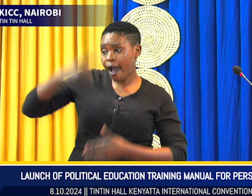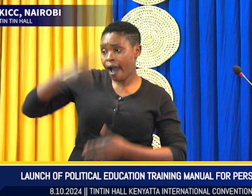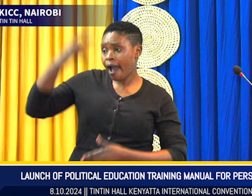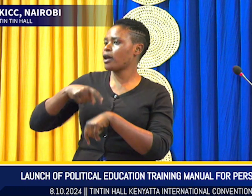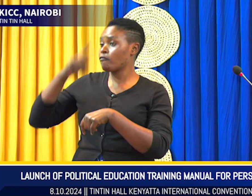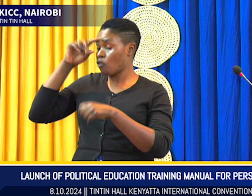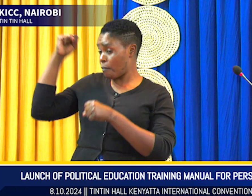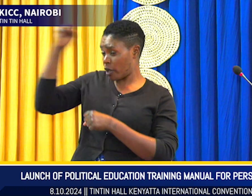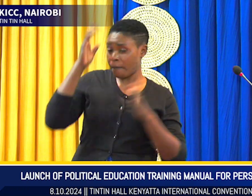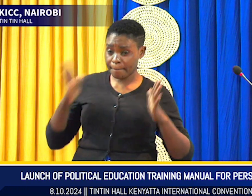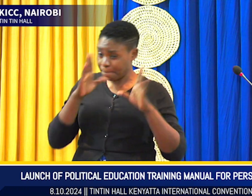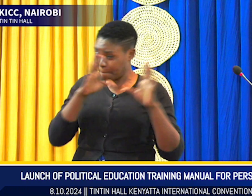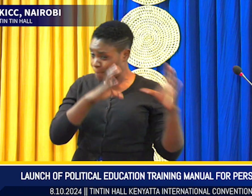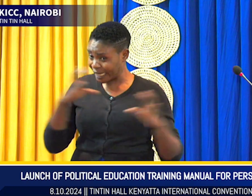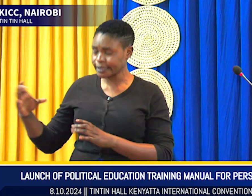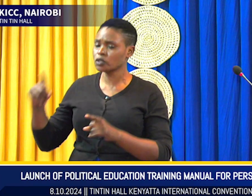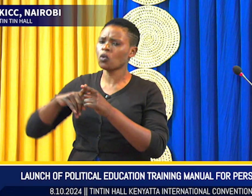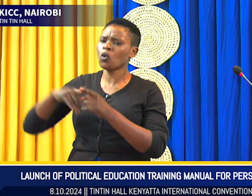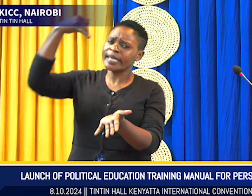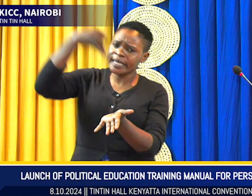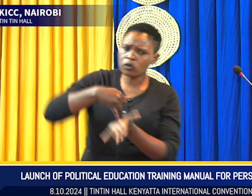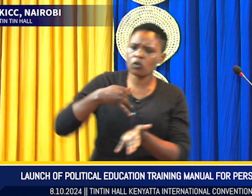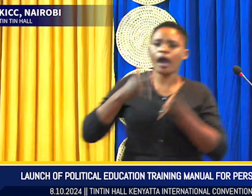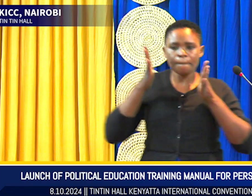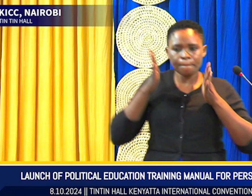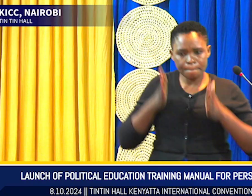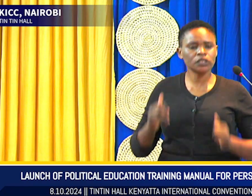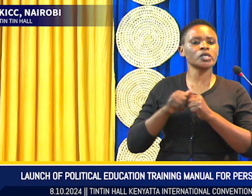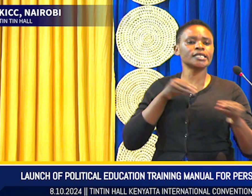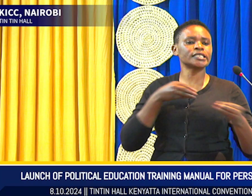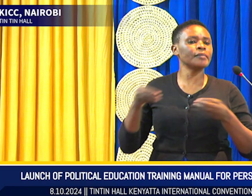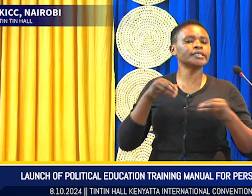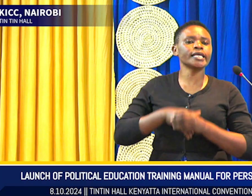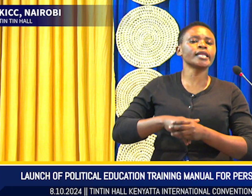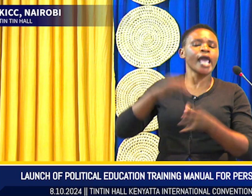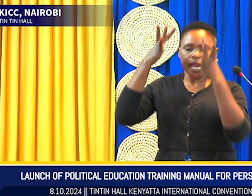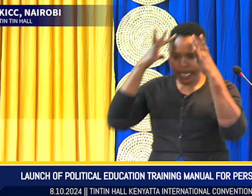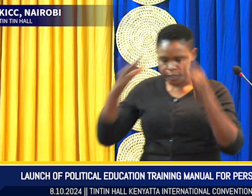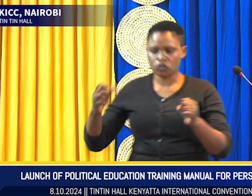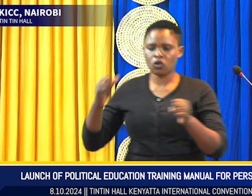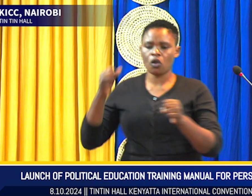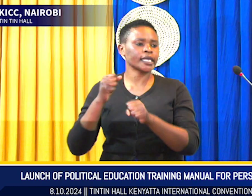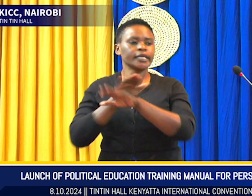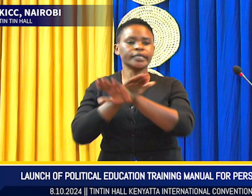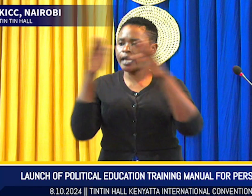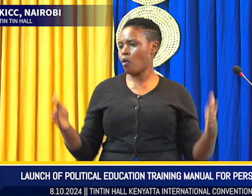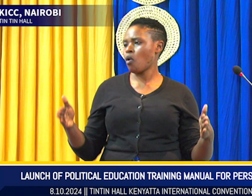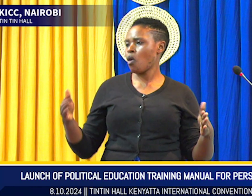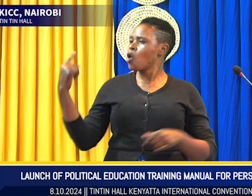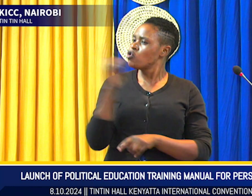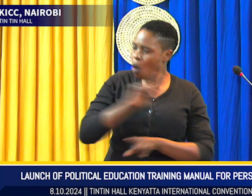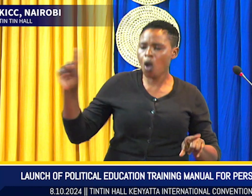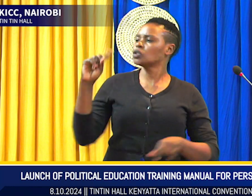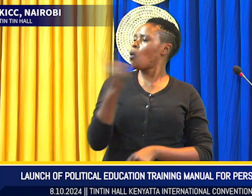we are in the menu. It's high time political parties include persons with disability in